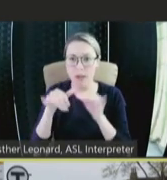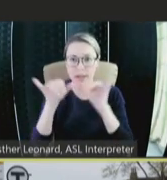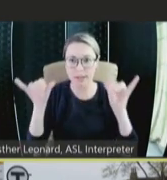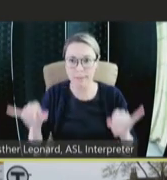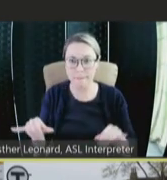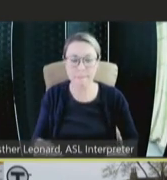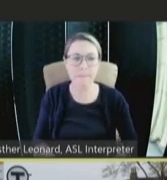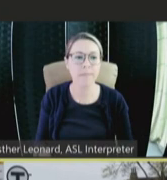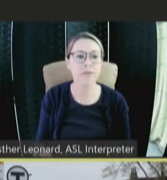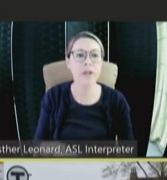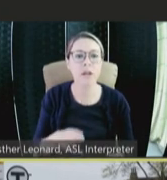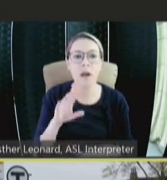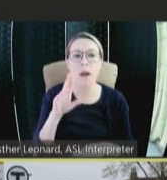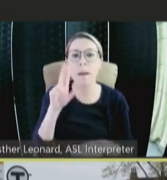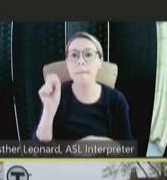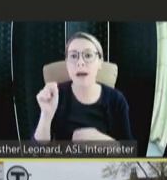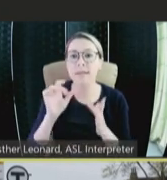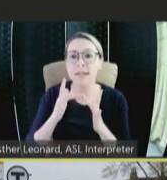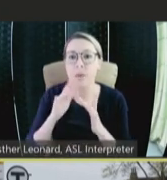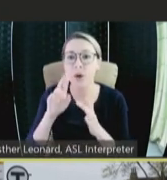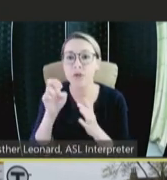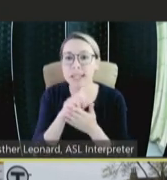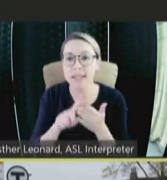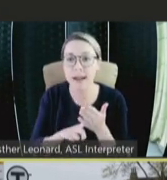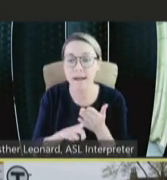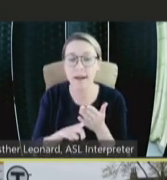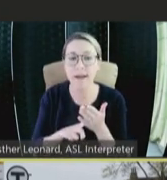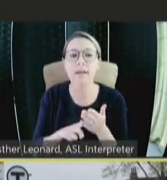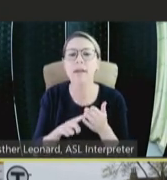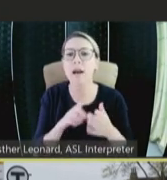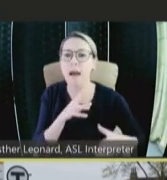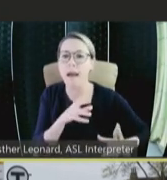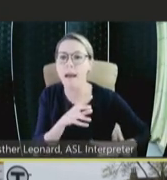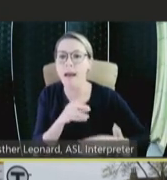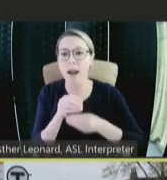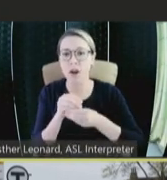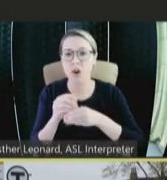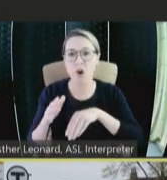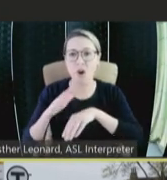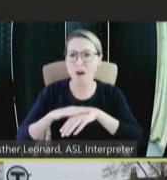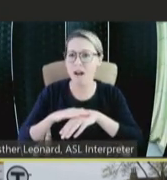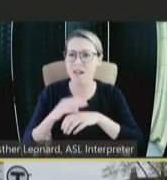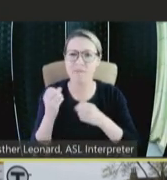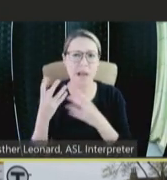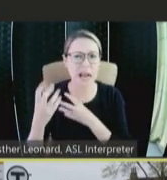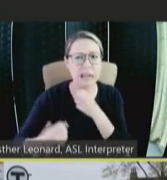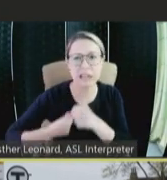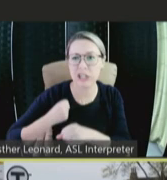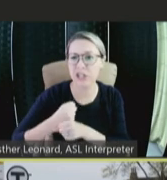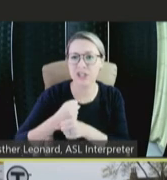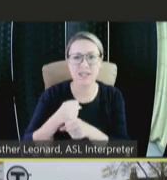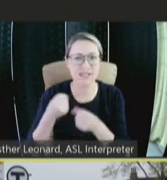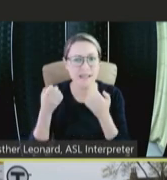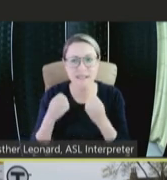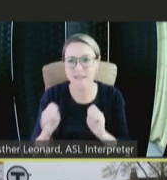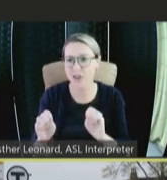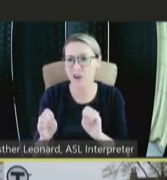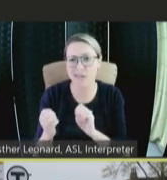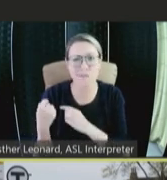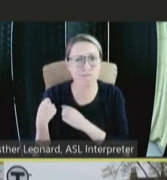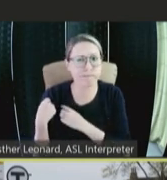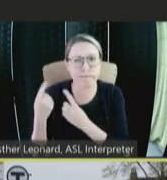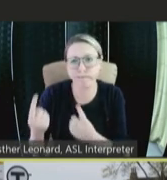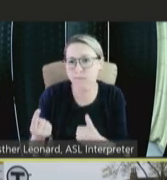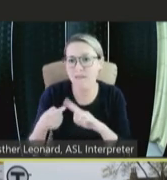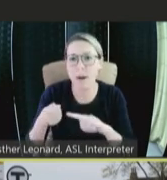The bus network redesign has built off of really years of effort that have preceded it under the Better